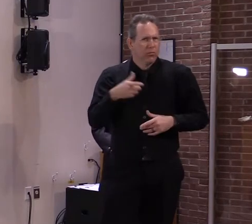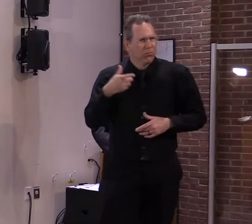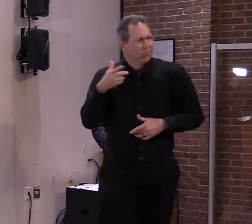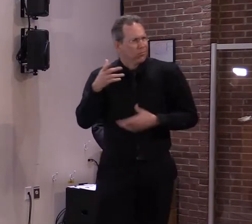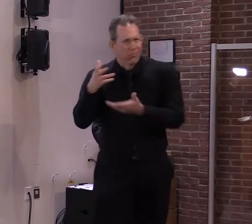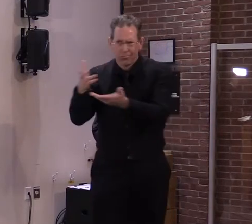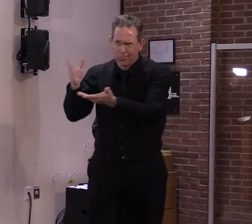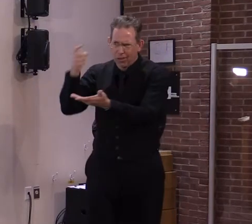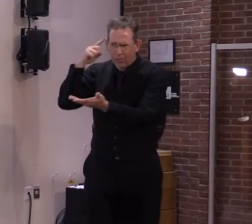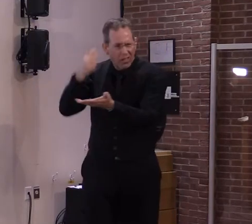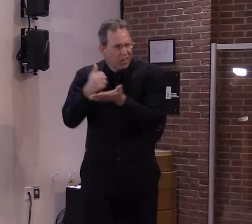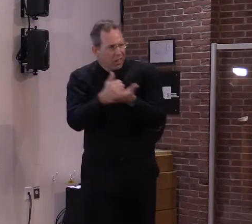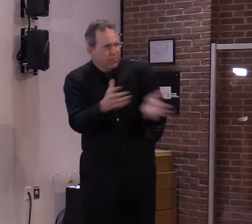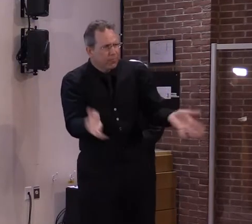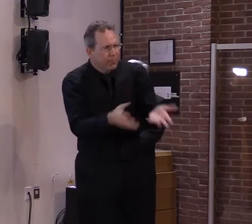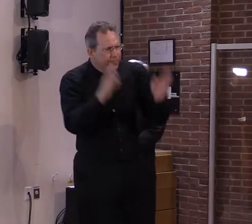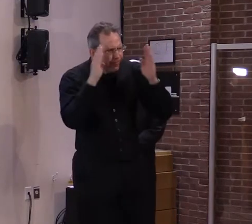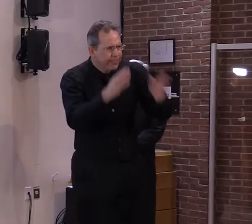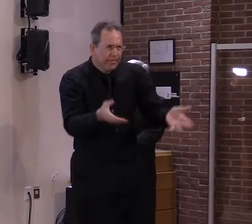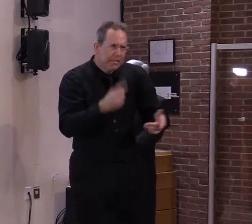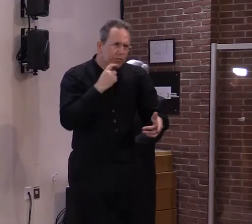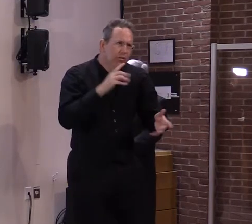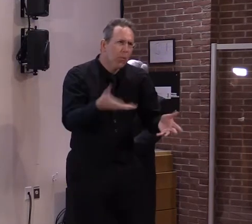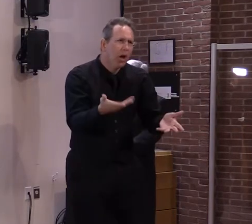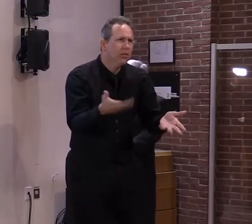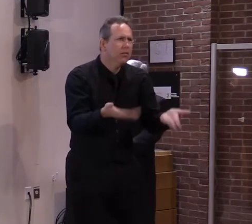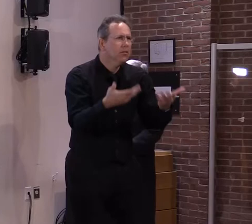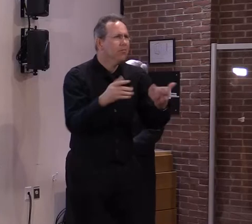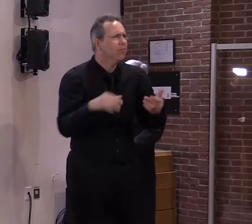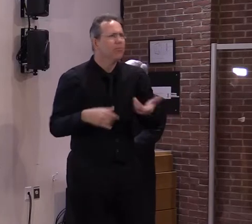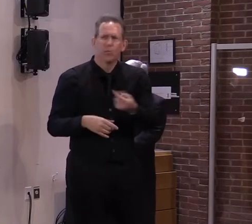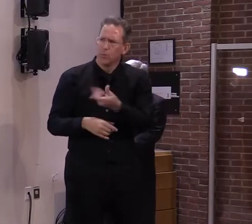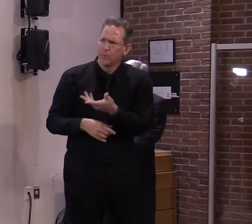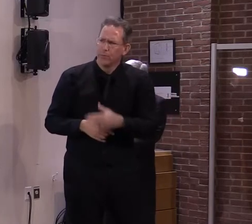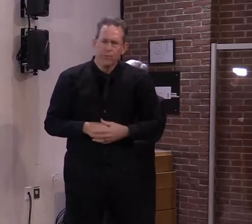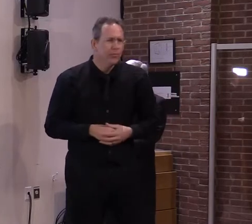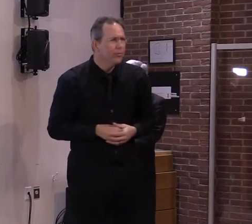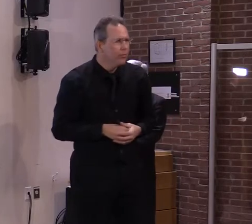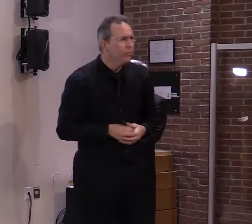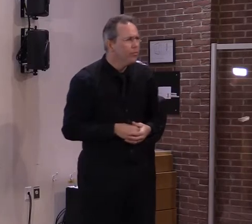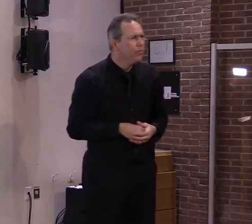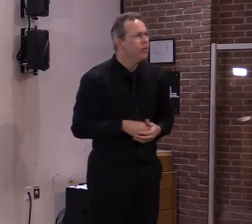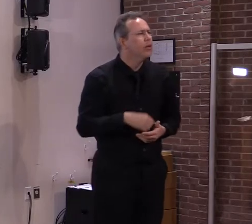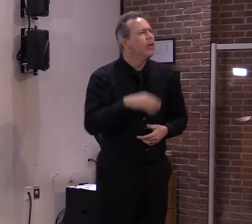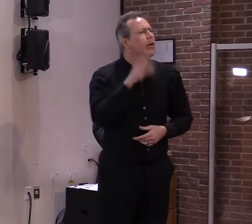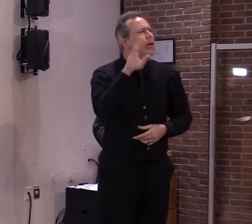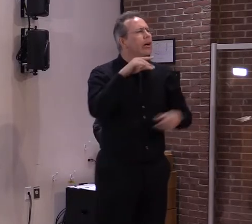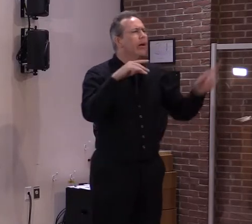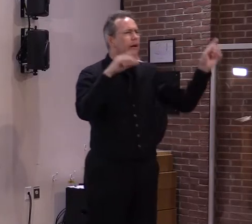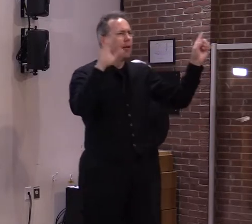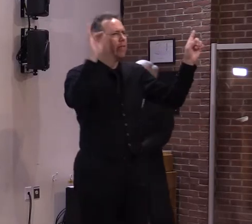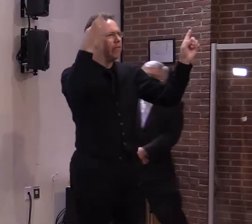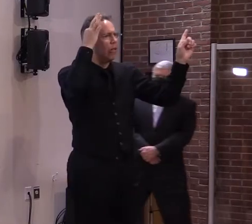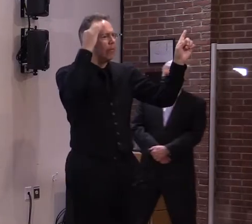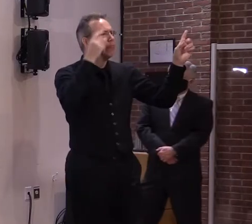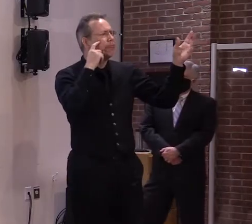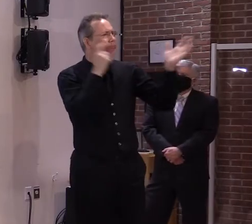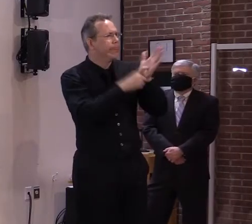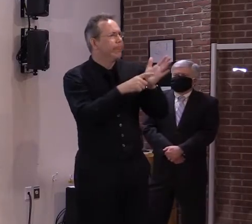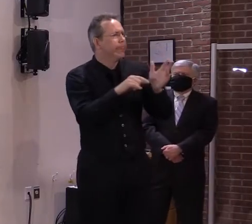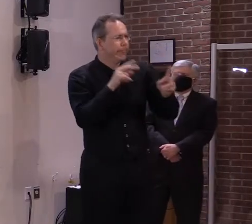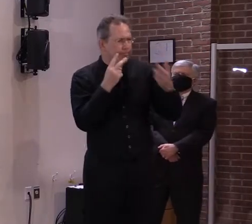said today that they're still planning a push to try and capture those groups and try and entice them